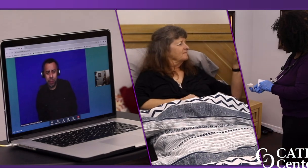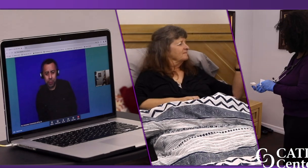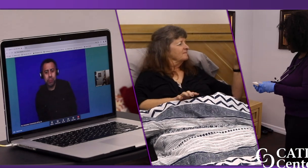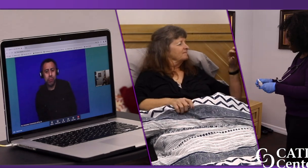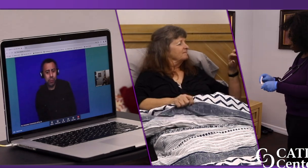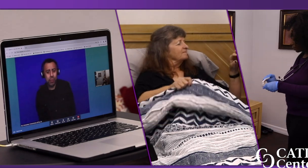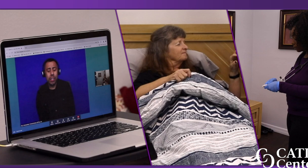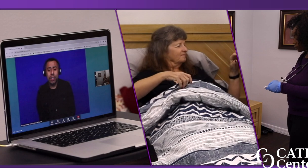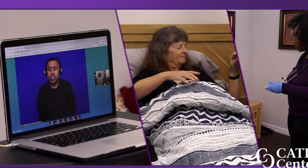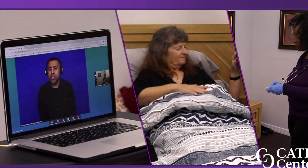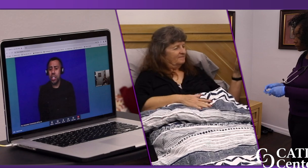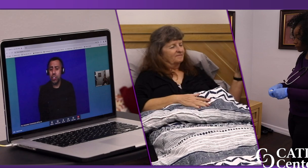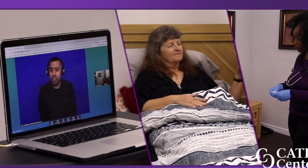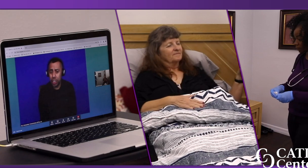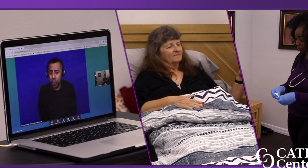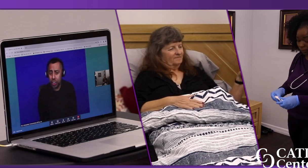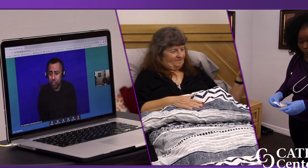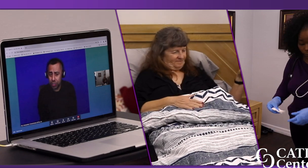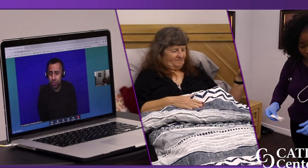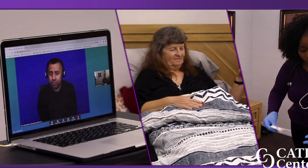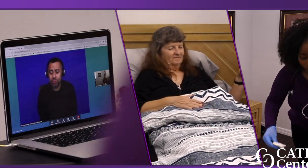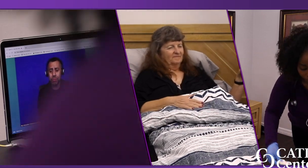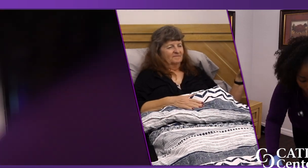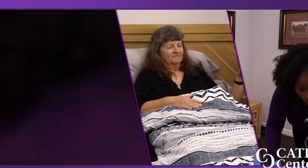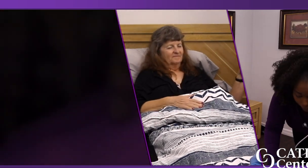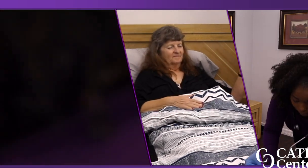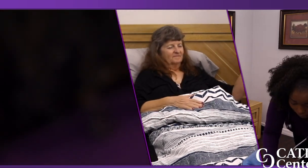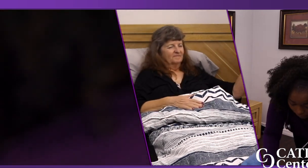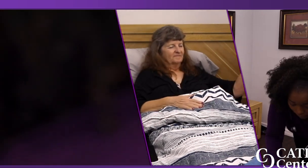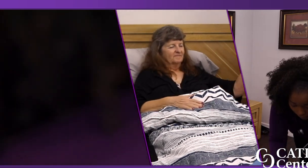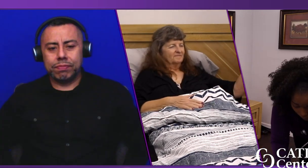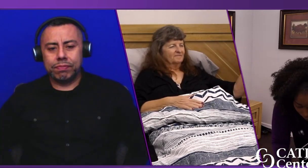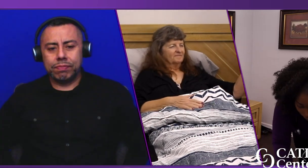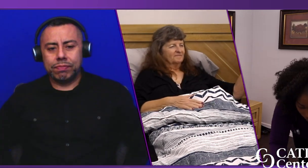Okay, here we go. You said it's looking good.